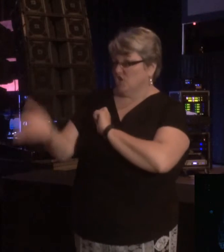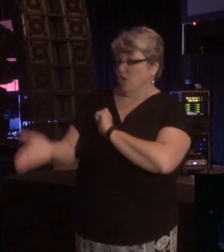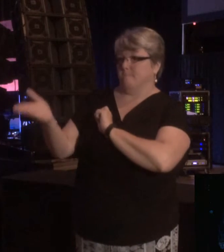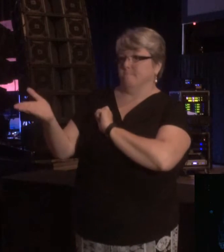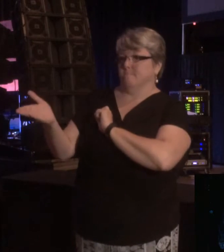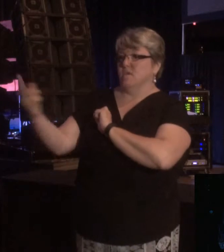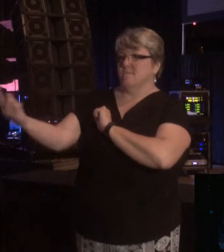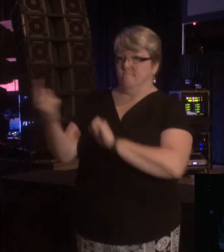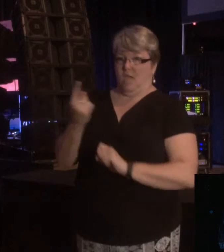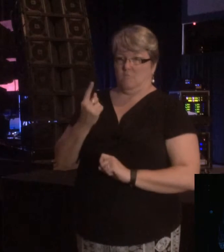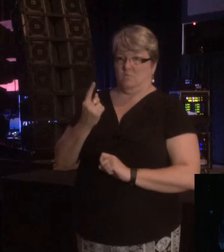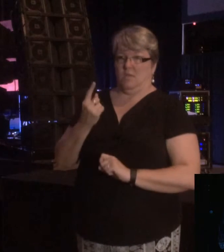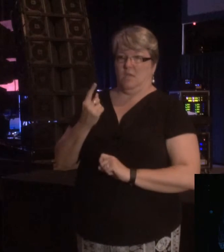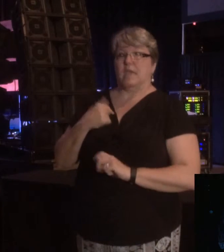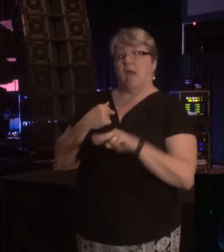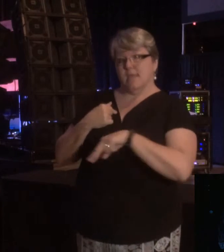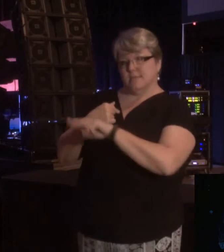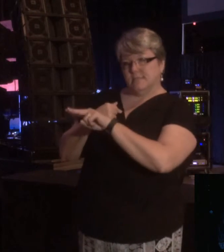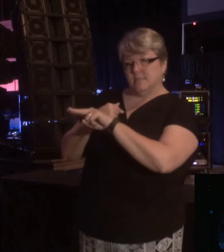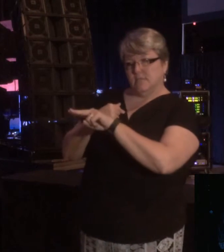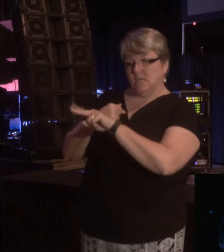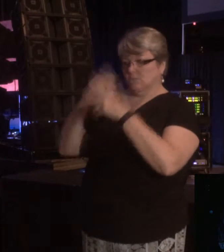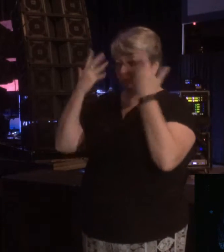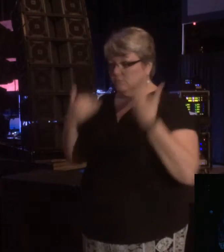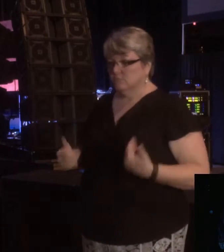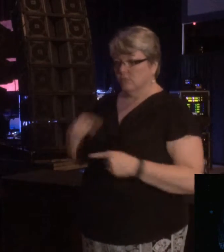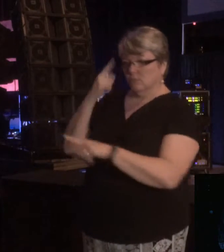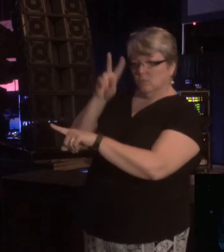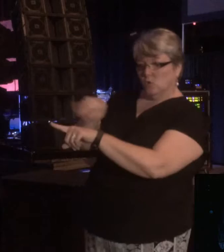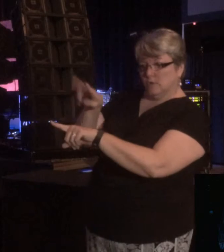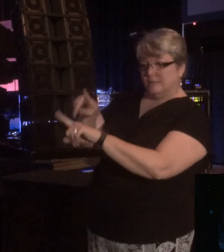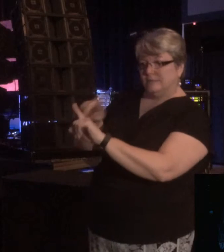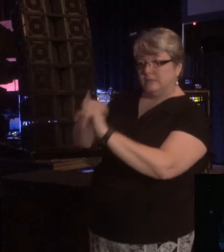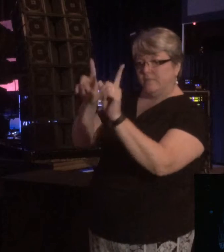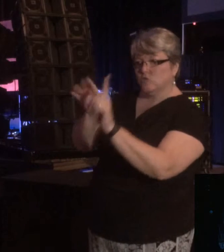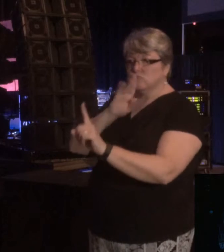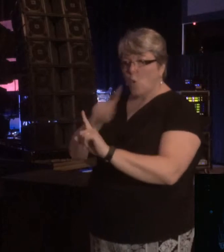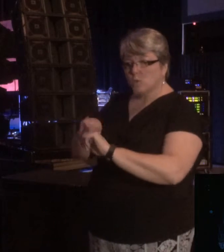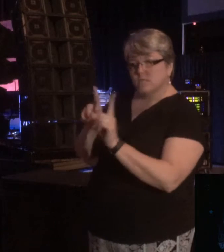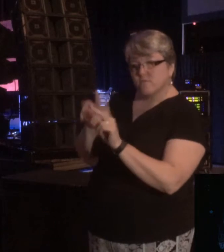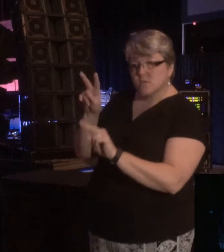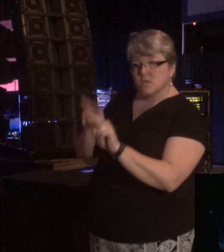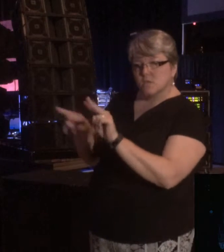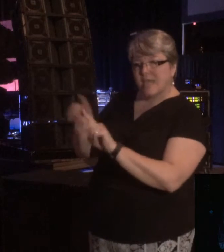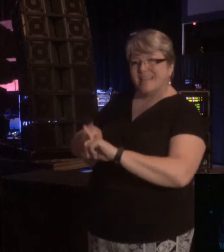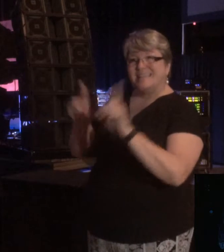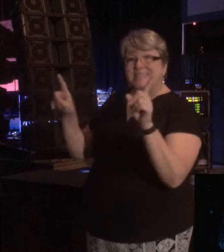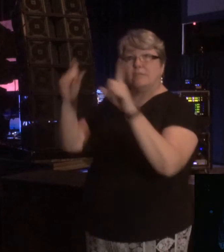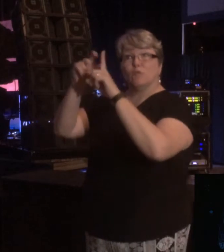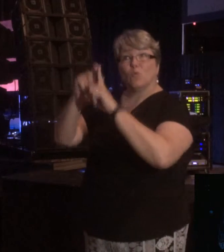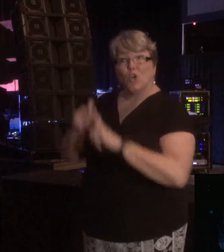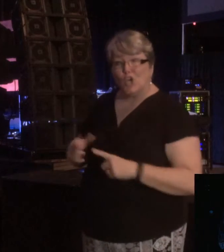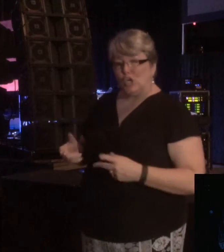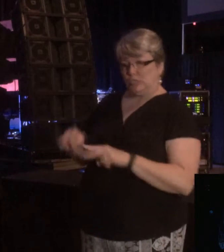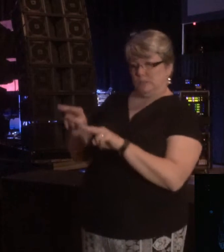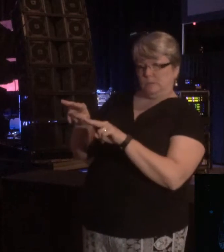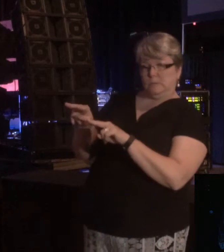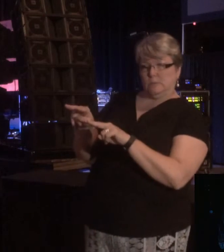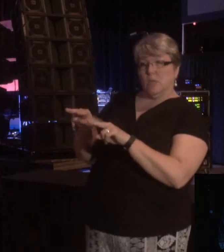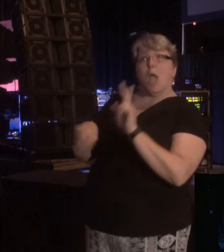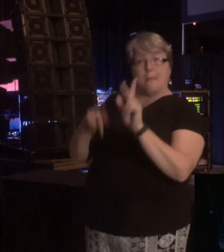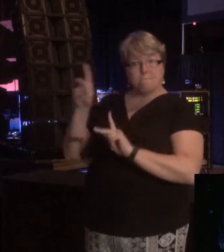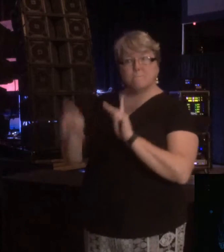point, 10 years. I mean, with an on and off, and so you just have to trust the Holy Spirit